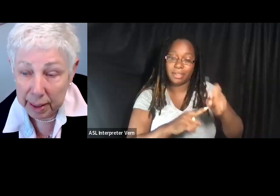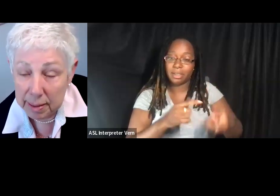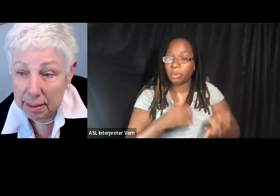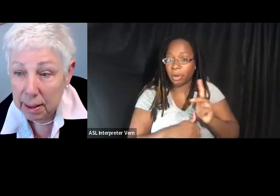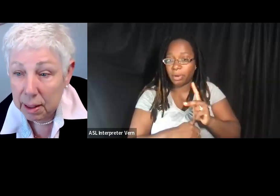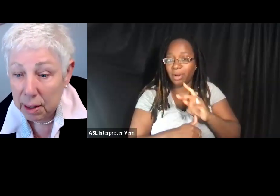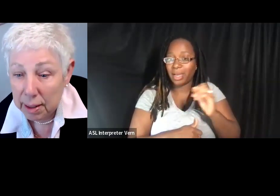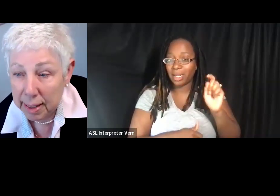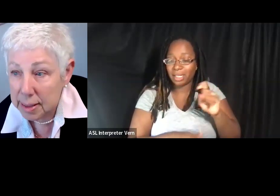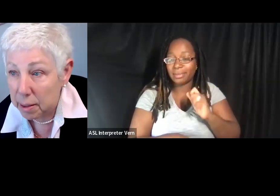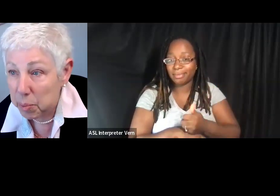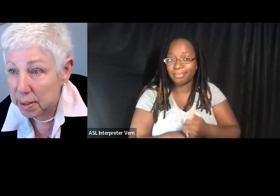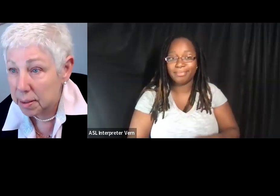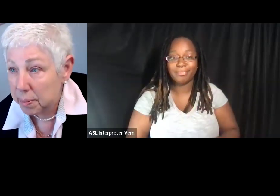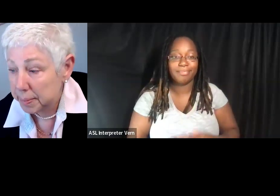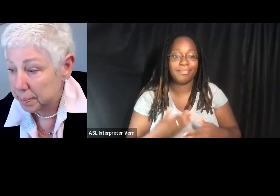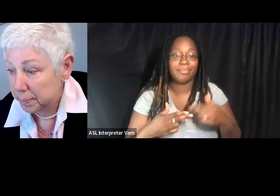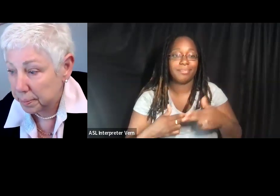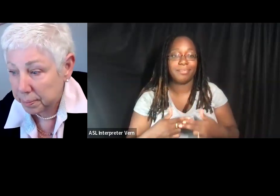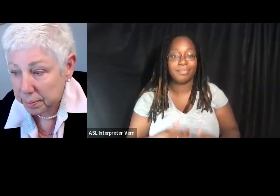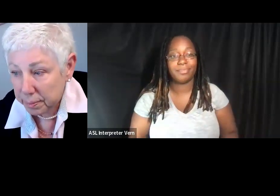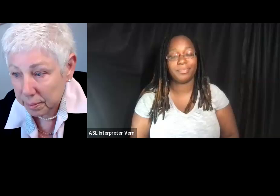be in place. Next slide, please.